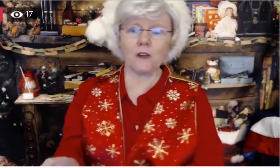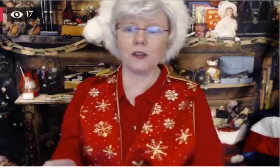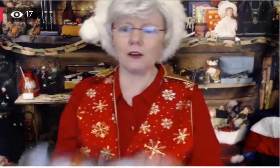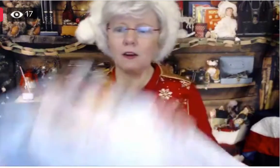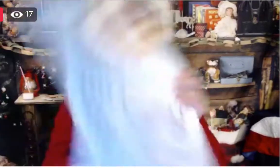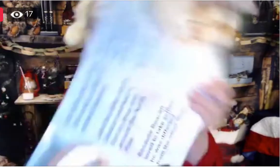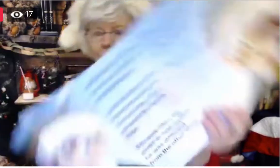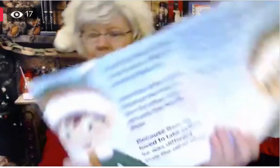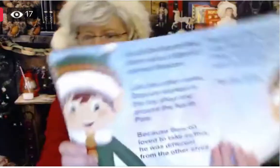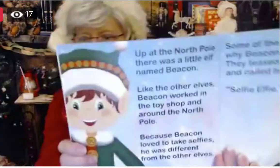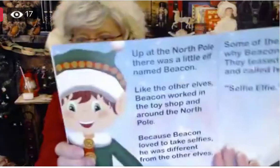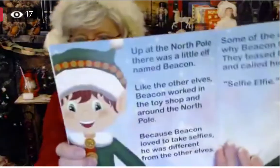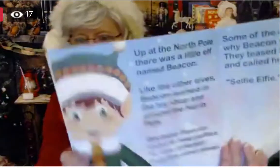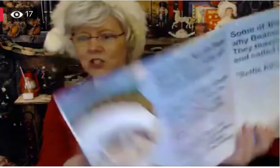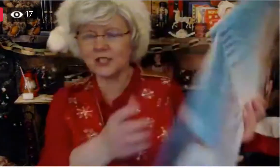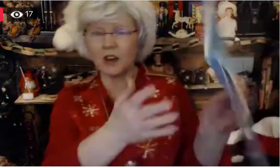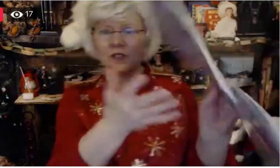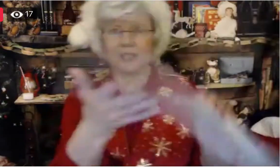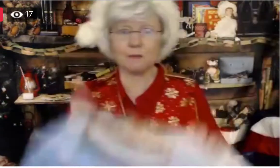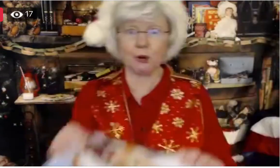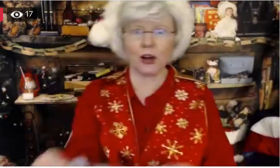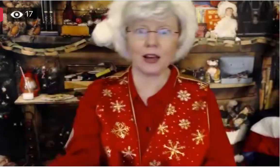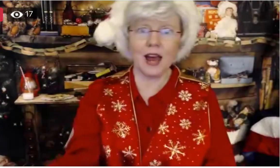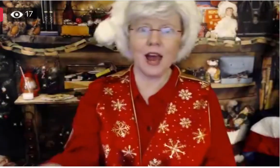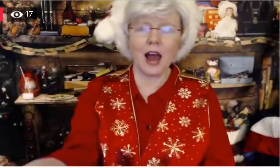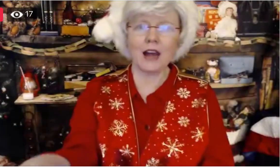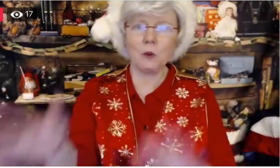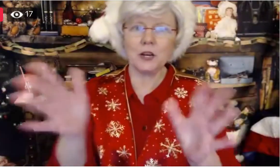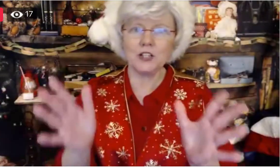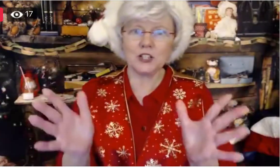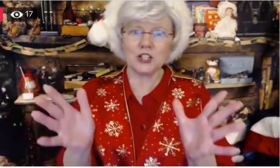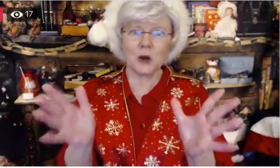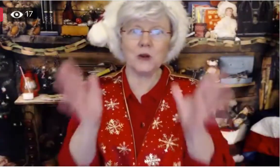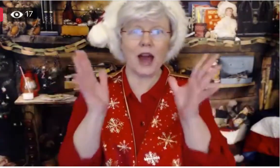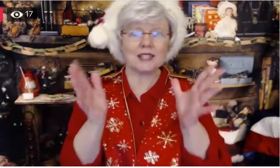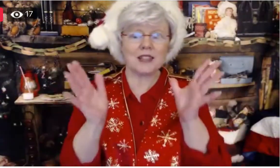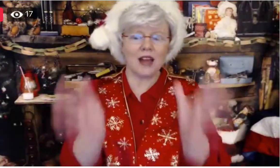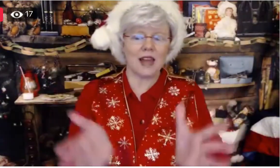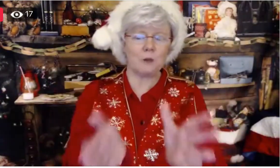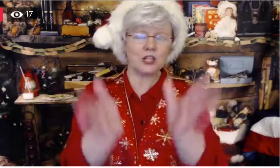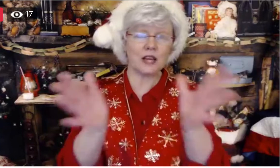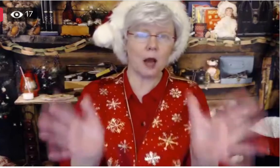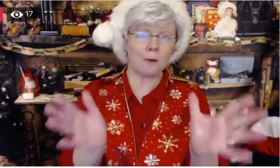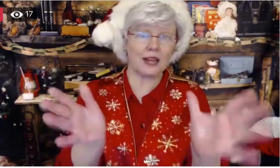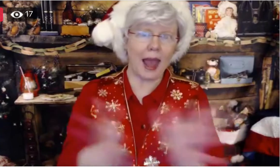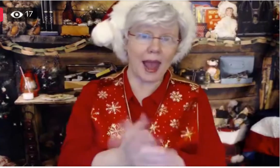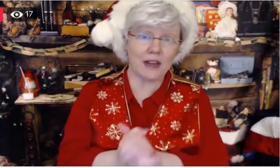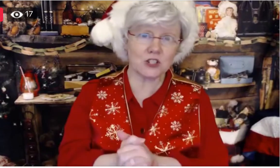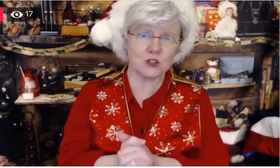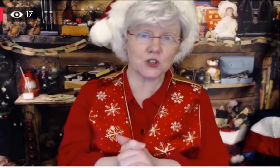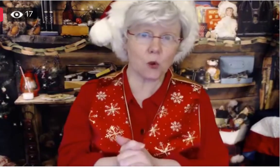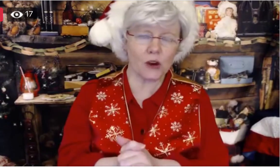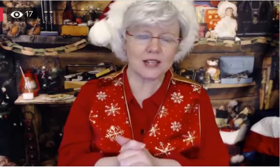the first couple of pages of this book. And I wanted to show you how sign language can help enhance your